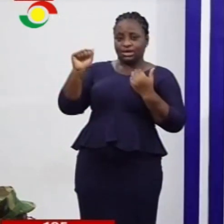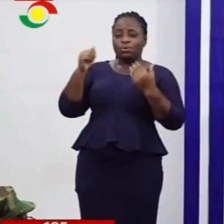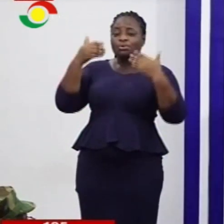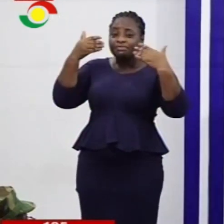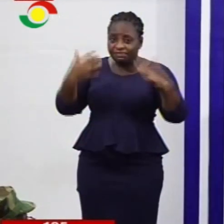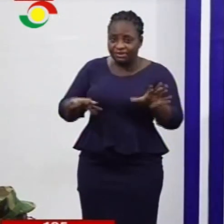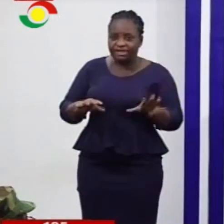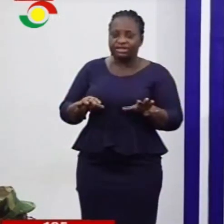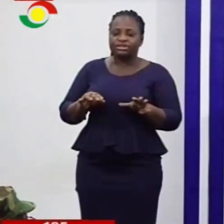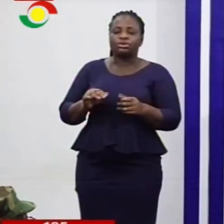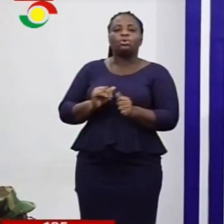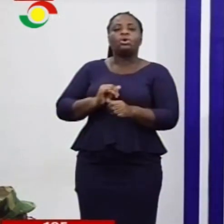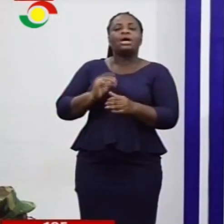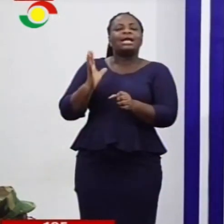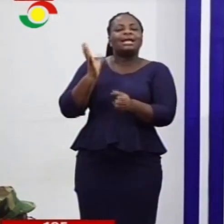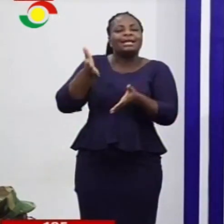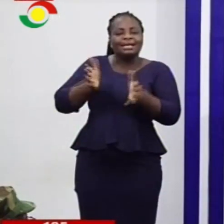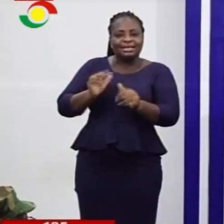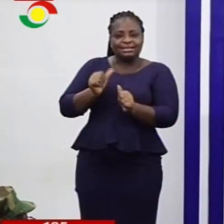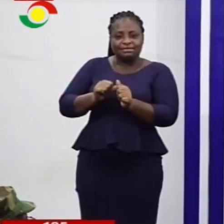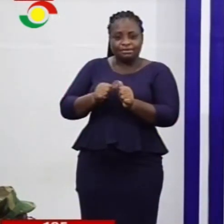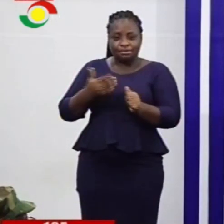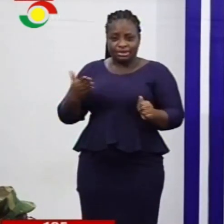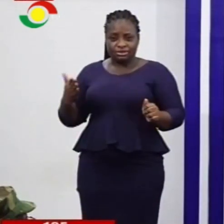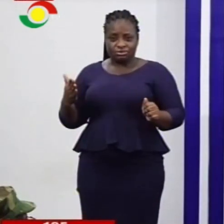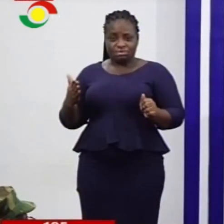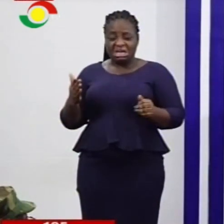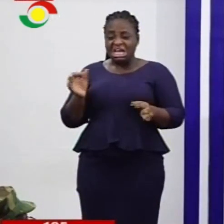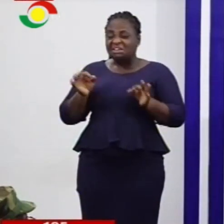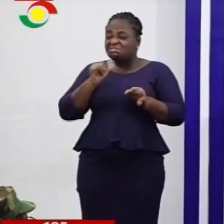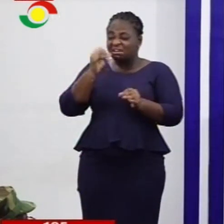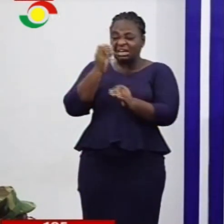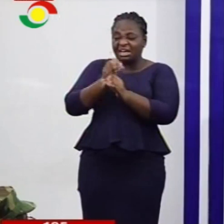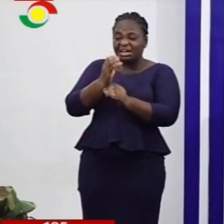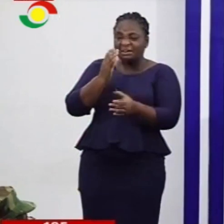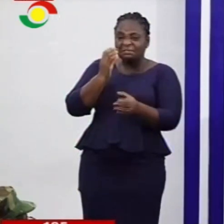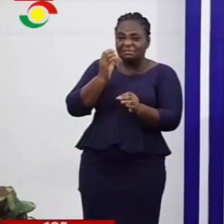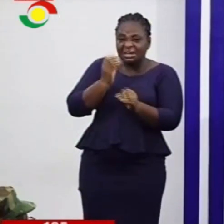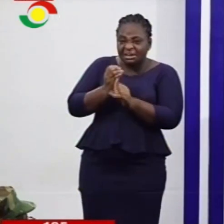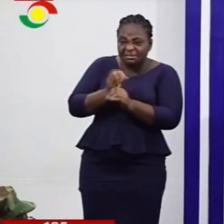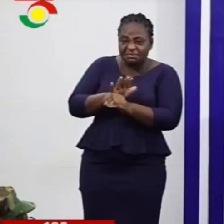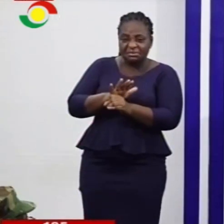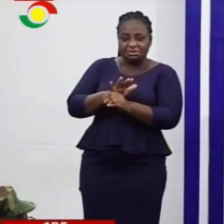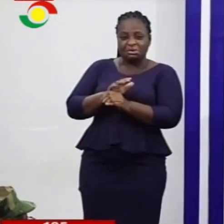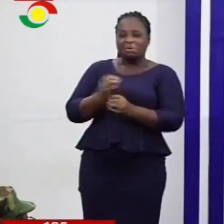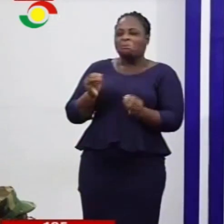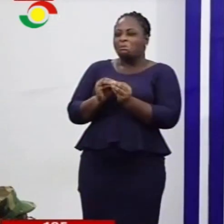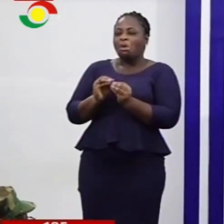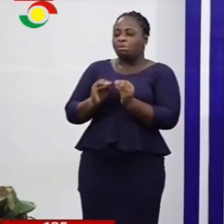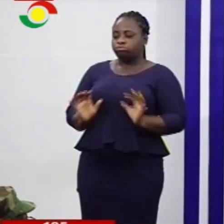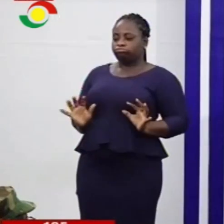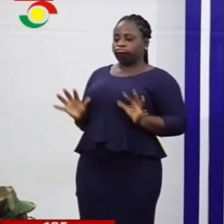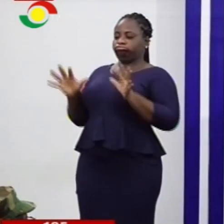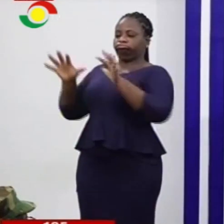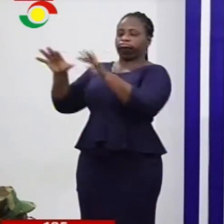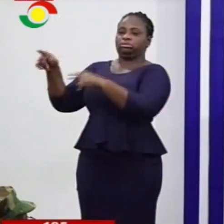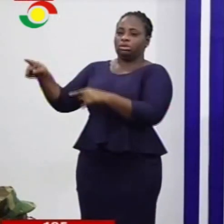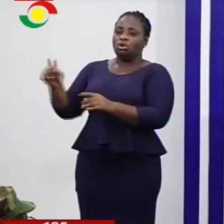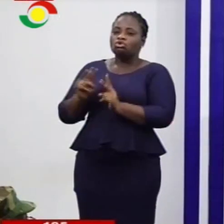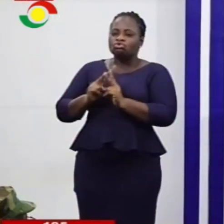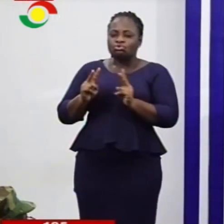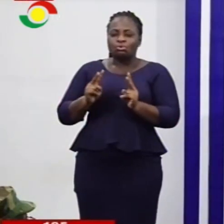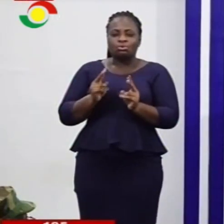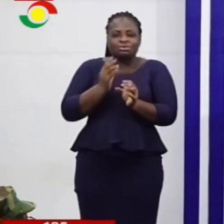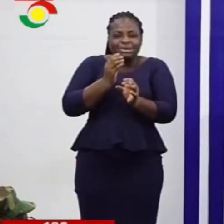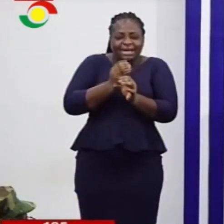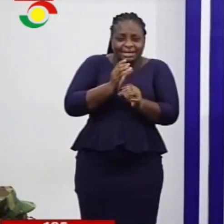or Yampa. Say a data and answer is Kasama and train ye and if you are over bloated. Intin, ye tread cautiously. No one